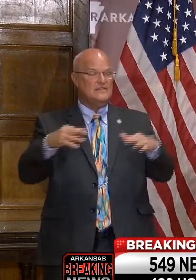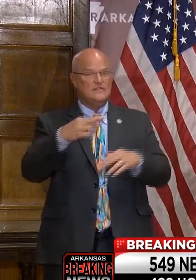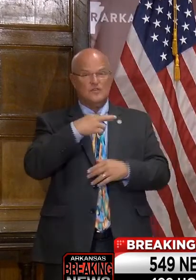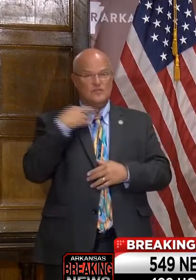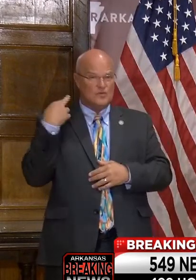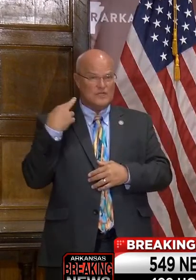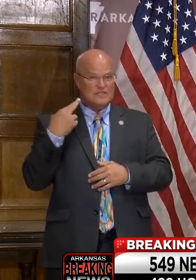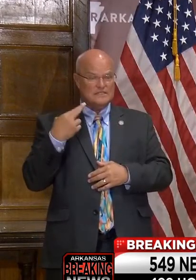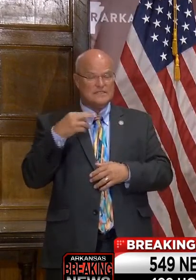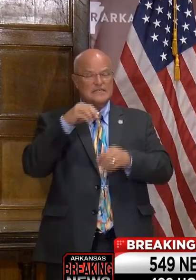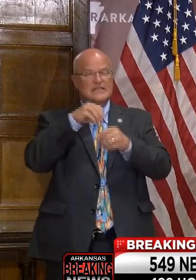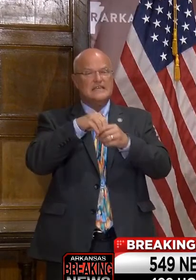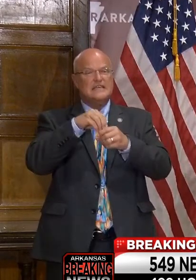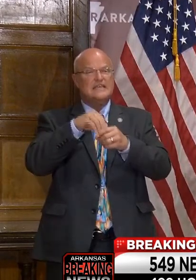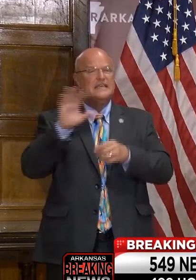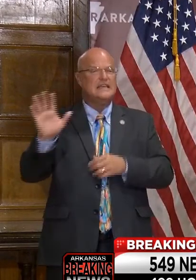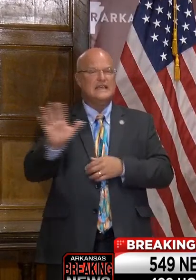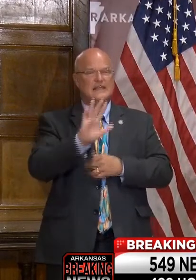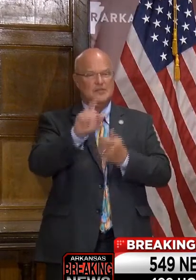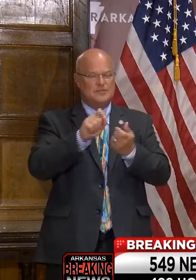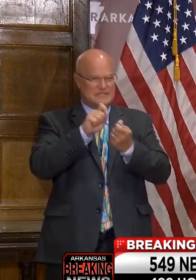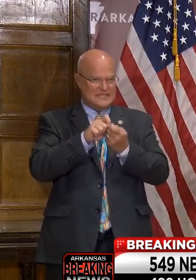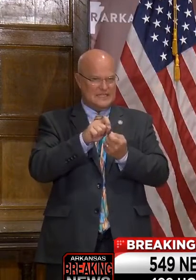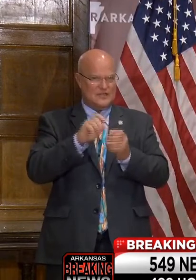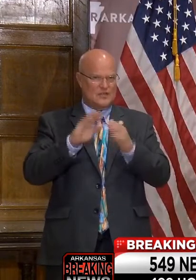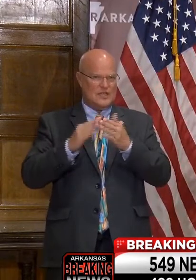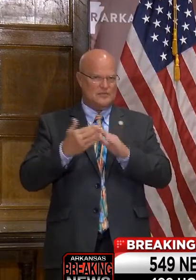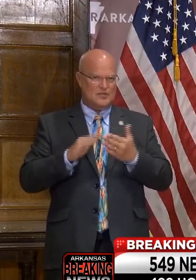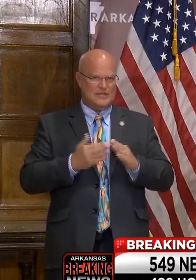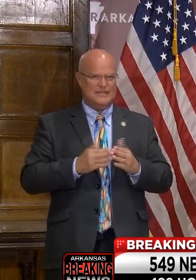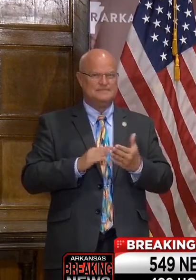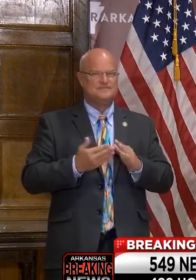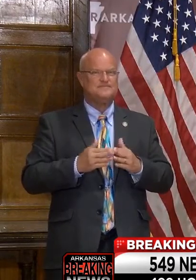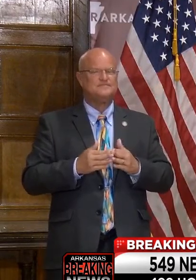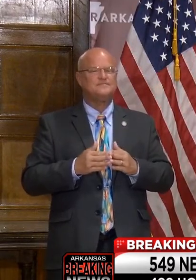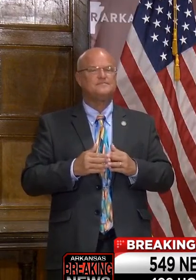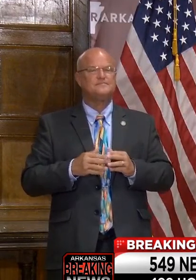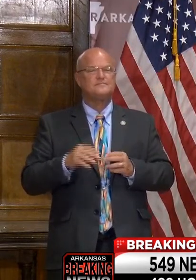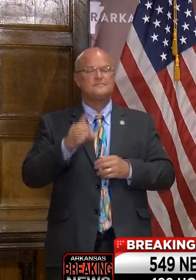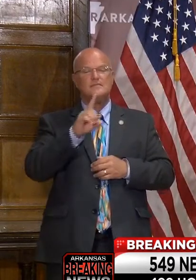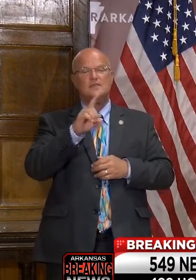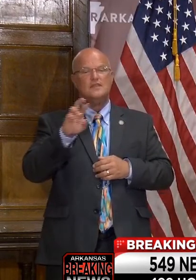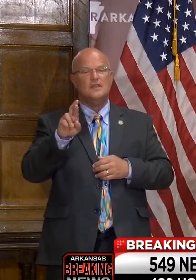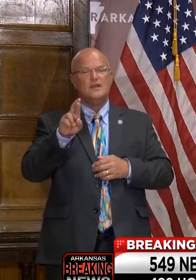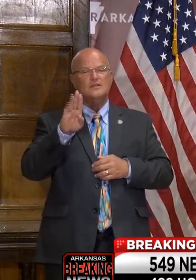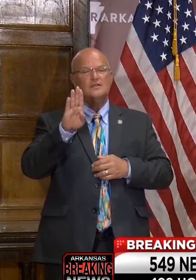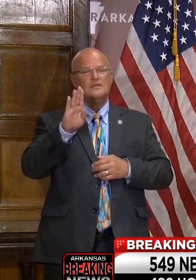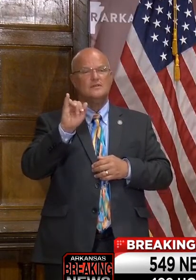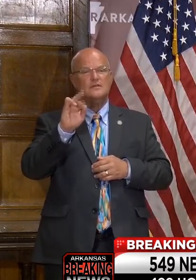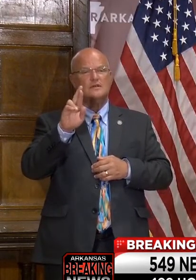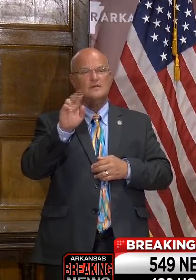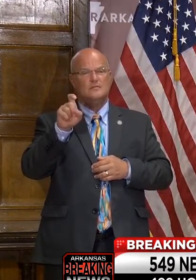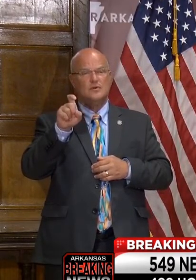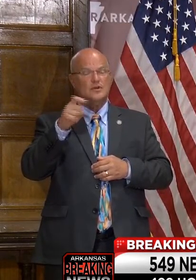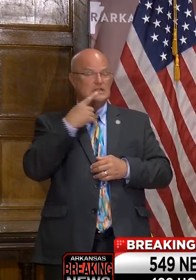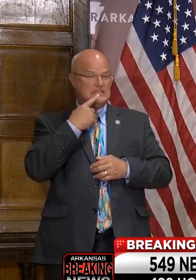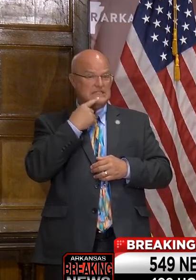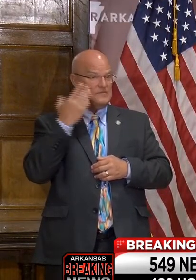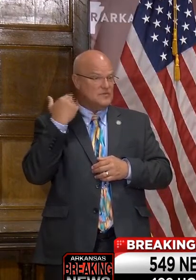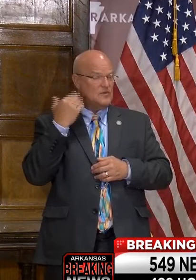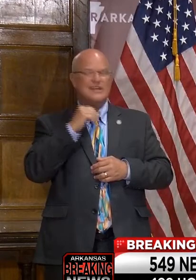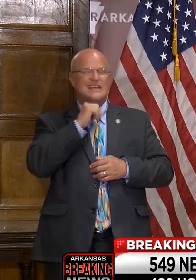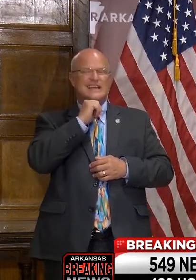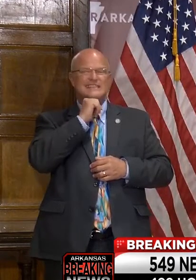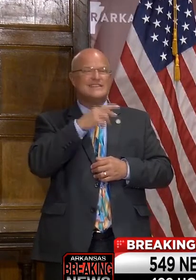risk in their particular community. And as Dr. Burks pointed out, it's not a matter of